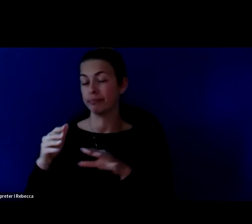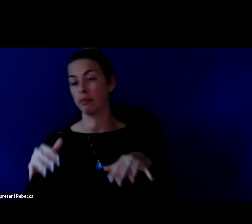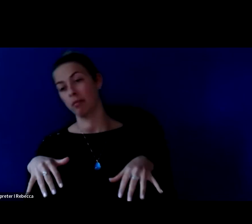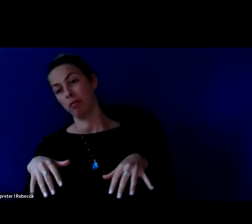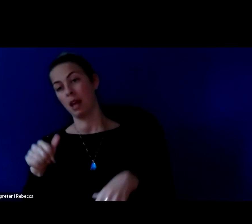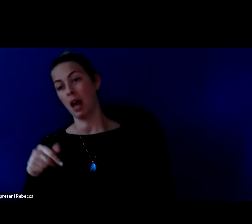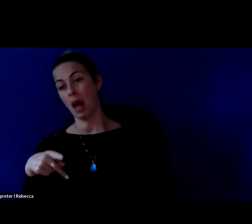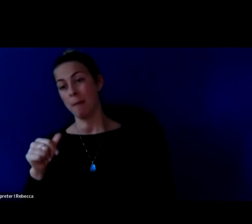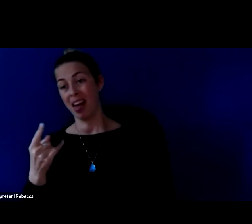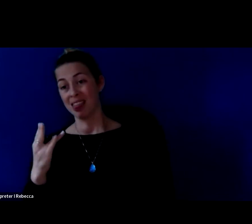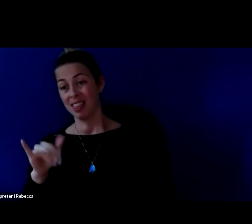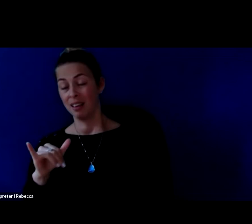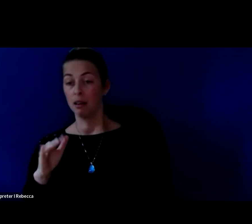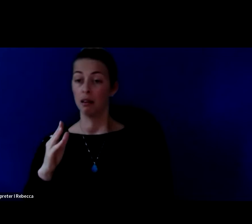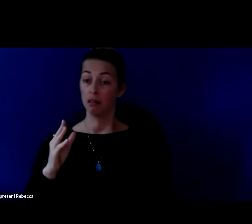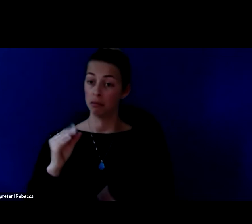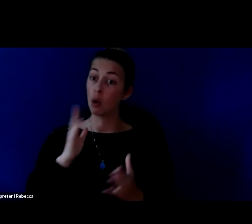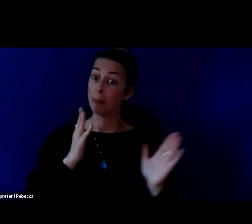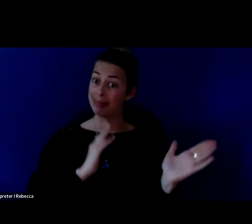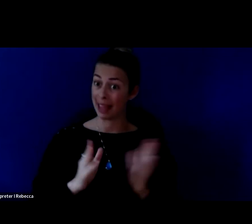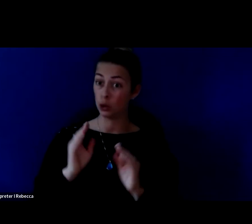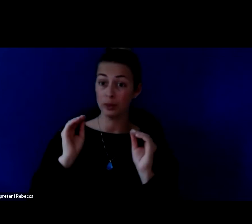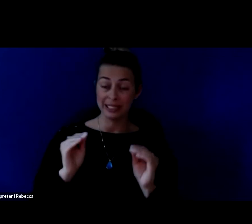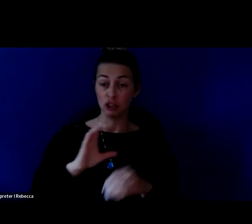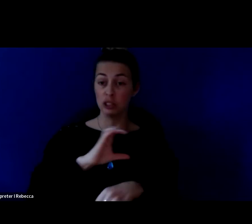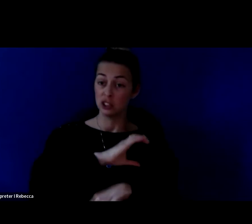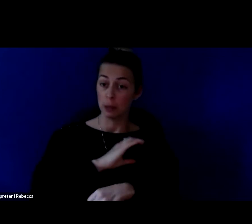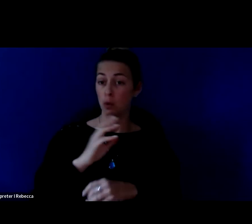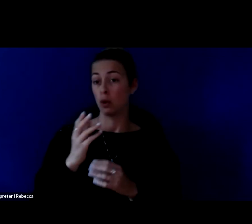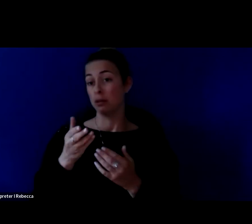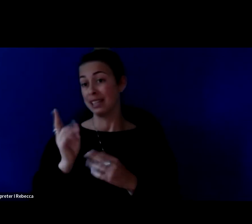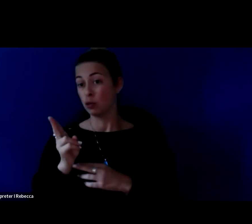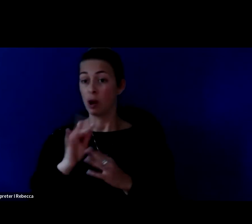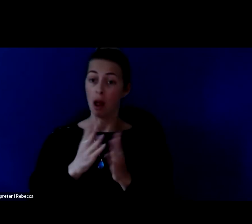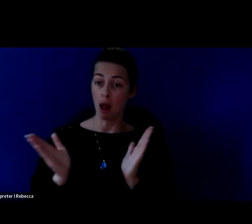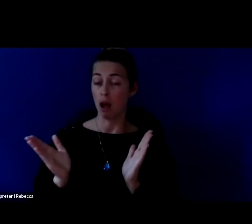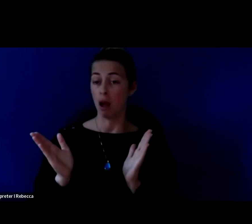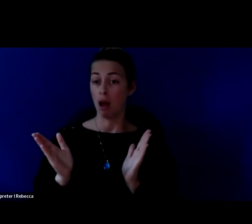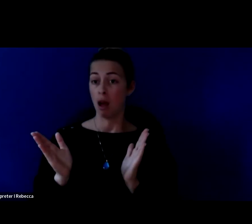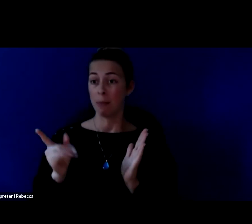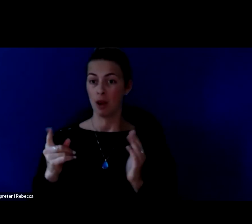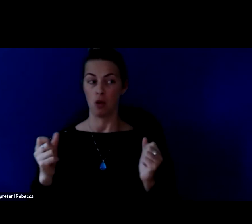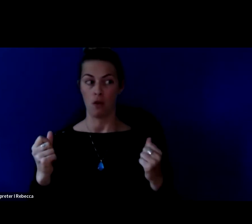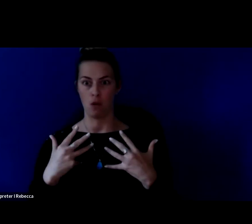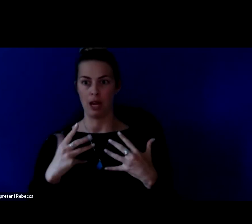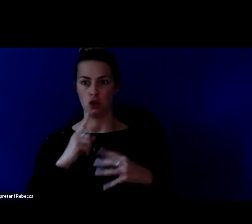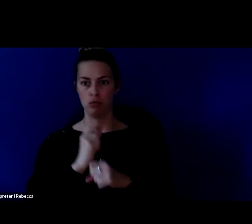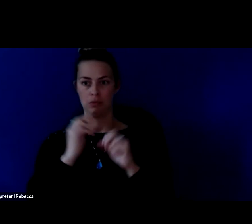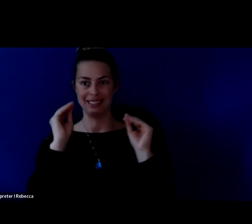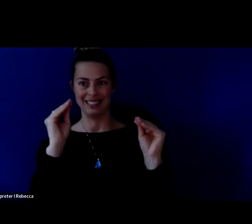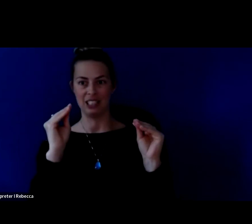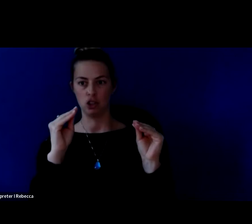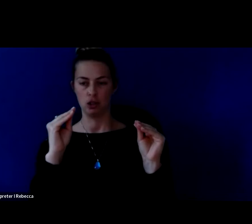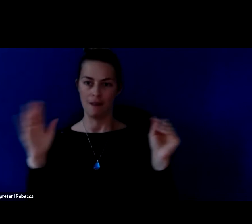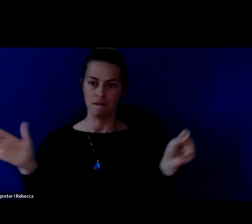taught citizenship and history in a certain way are prevented from doing so, or afraid to do so. And the result is just more and more apathy. I think that